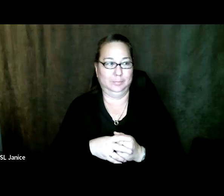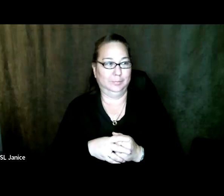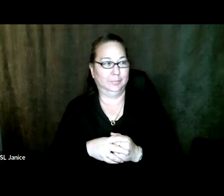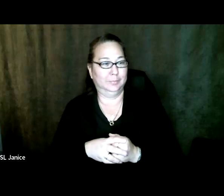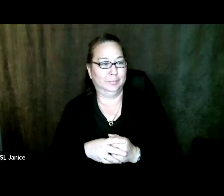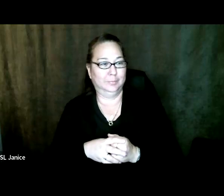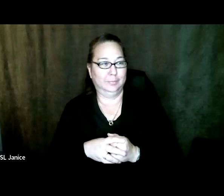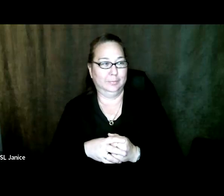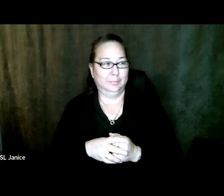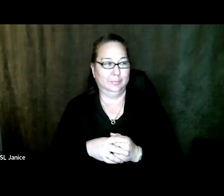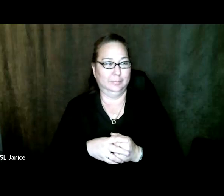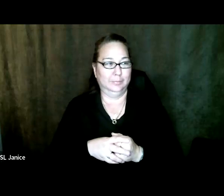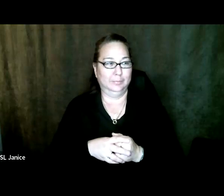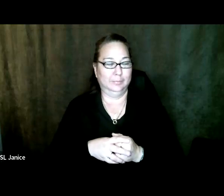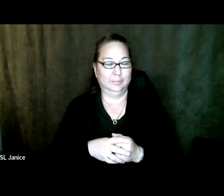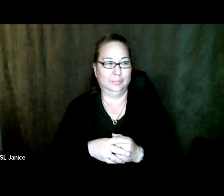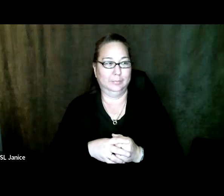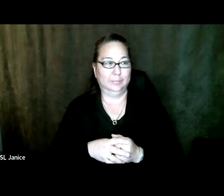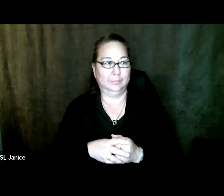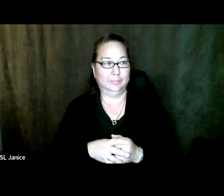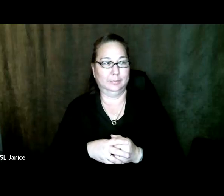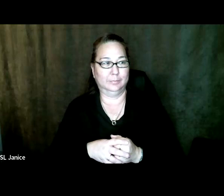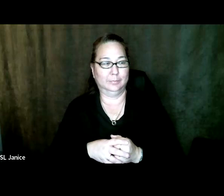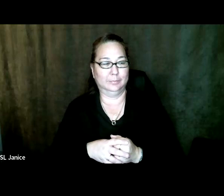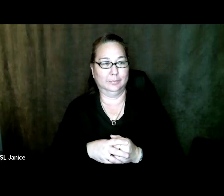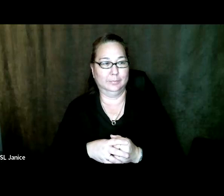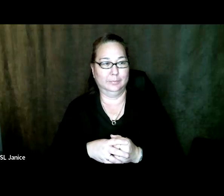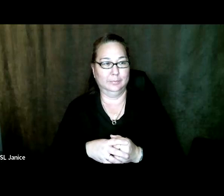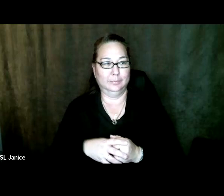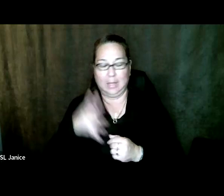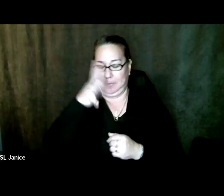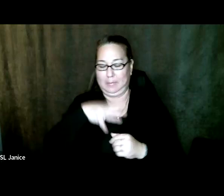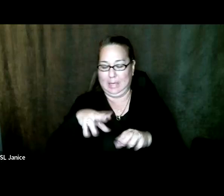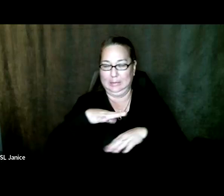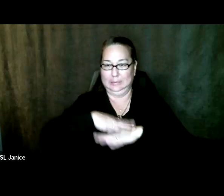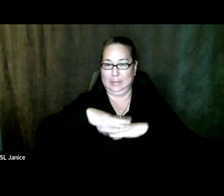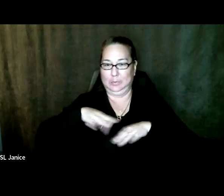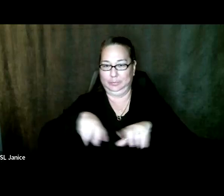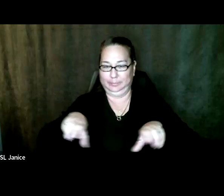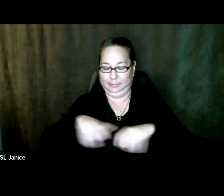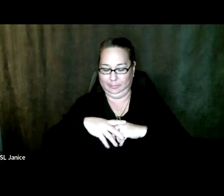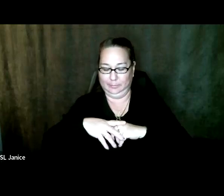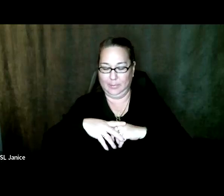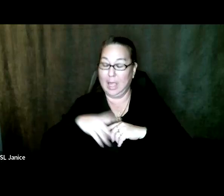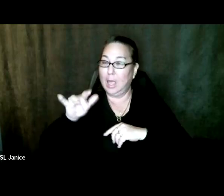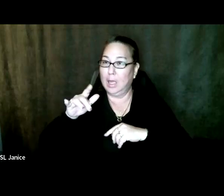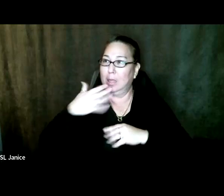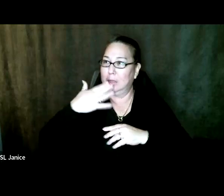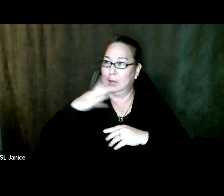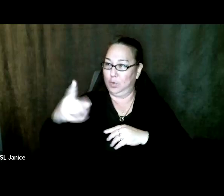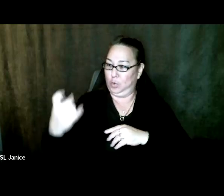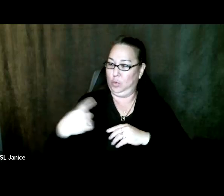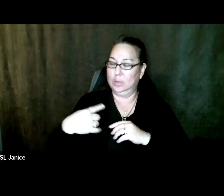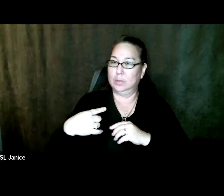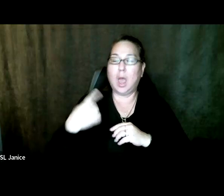Right. Thanks. So thank you for your question. I think we're the office whose schools are given to us based on